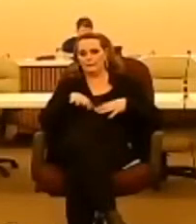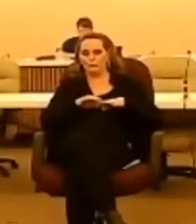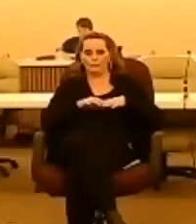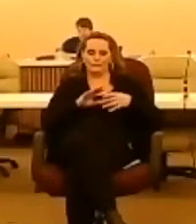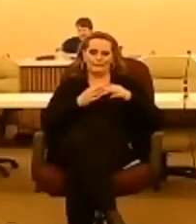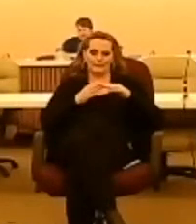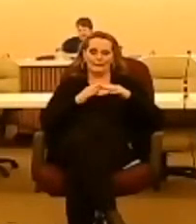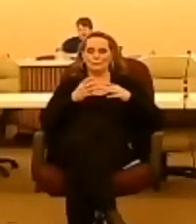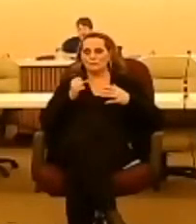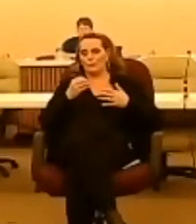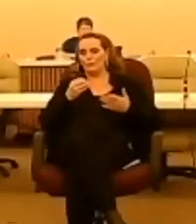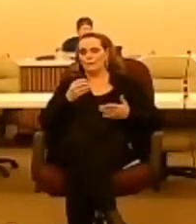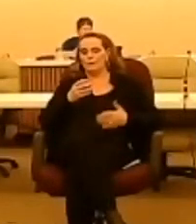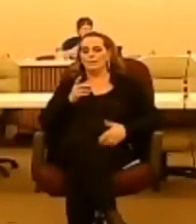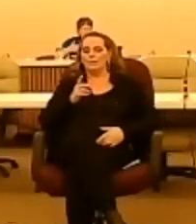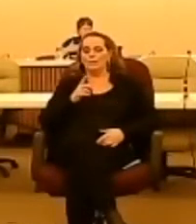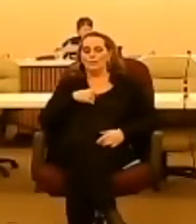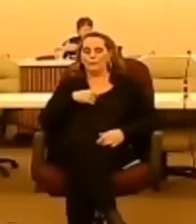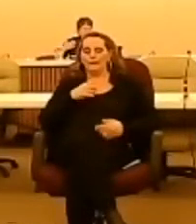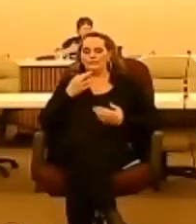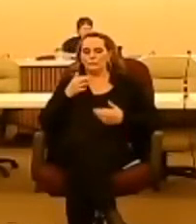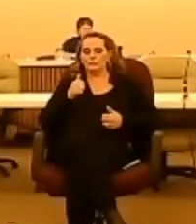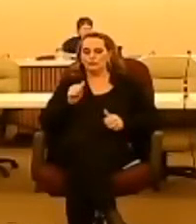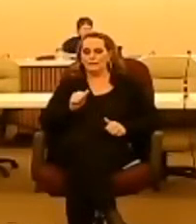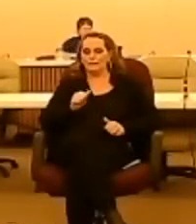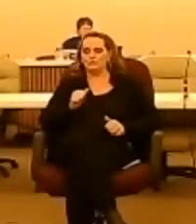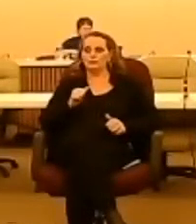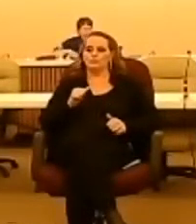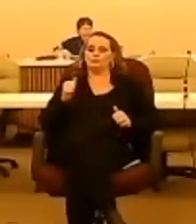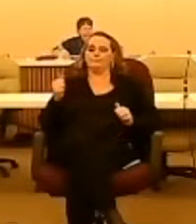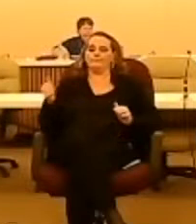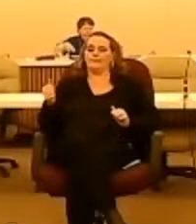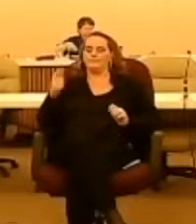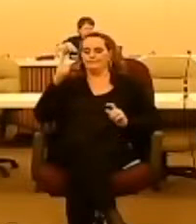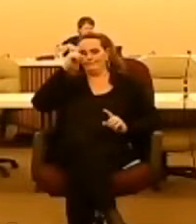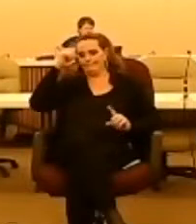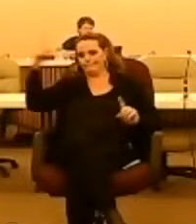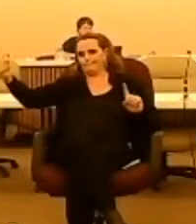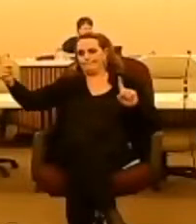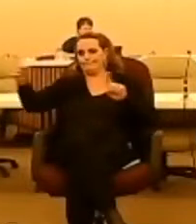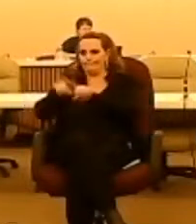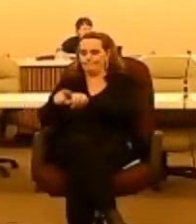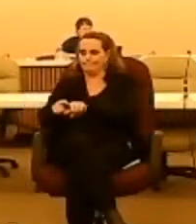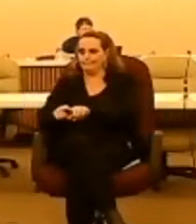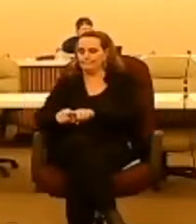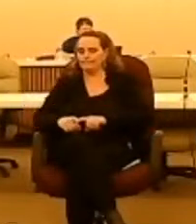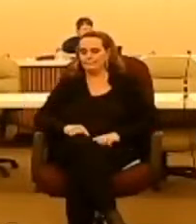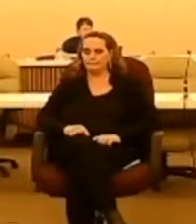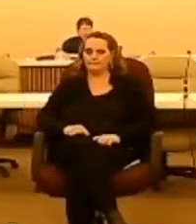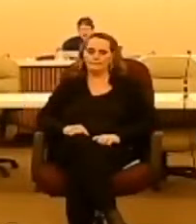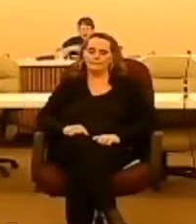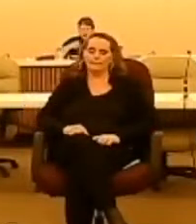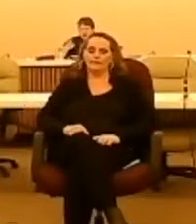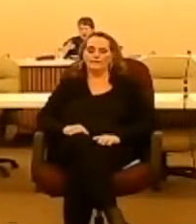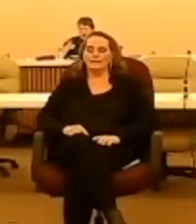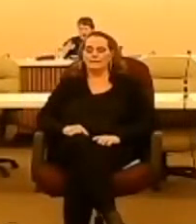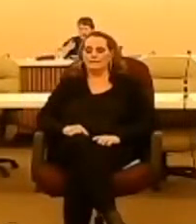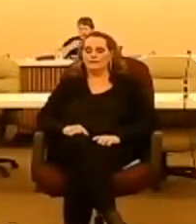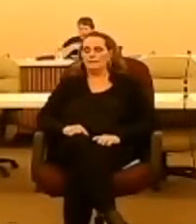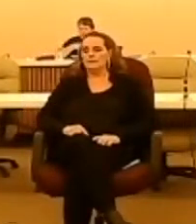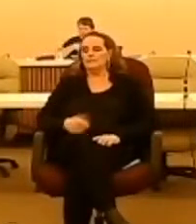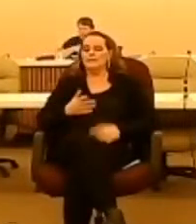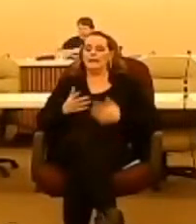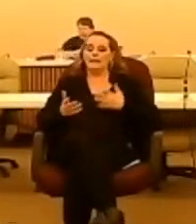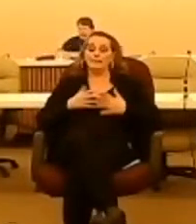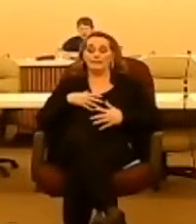so we've honored each other's really important things while conceding on the things that may be important to them, but